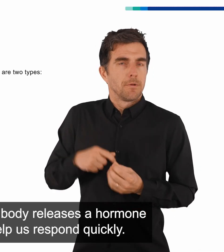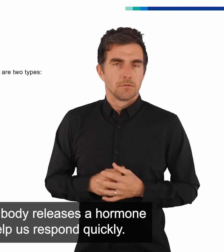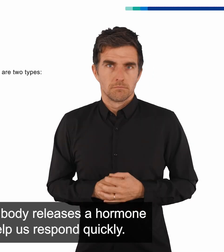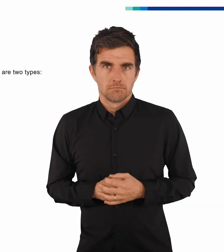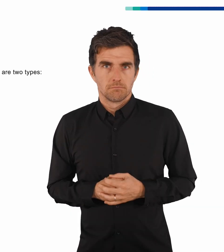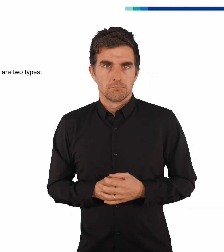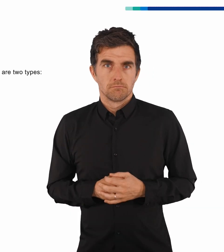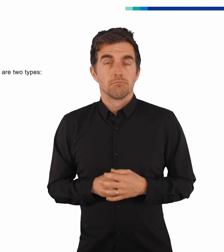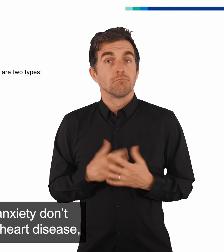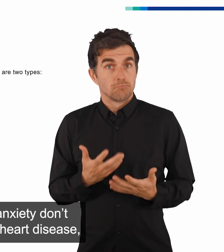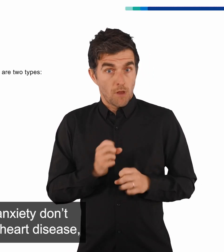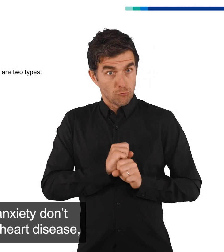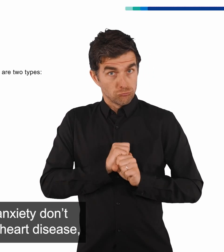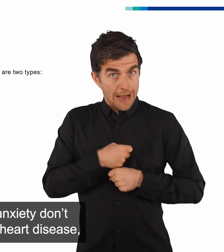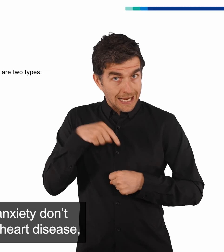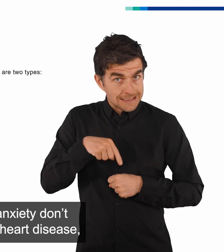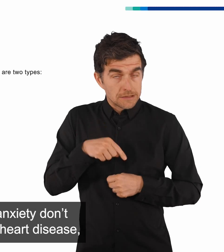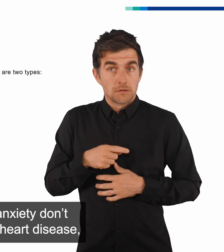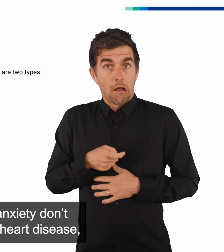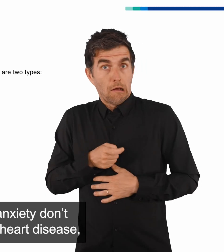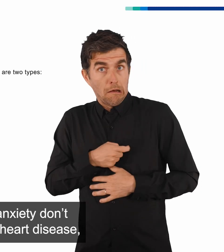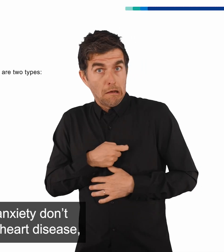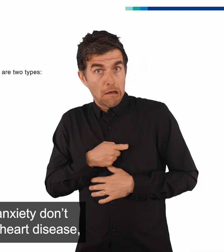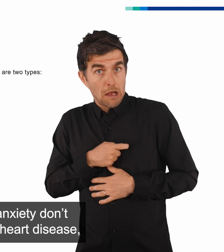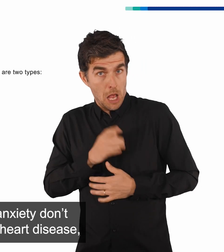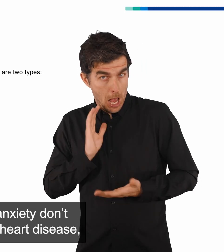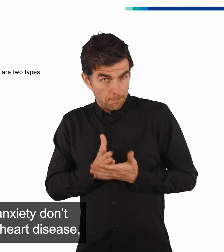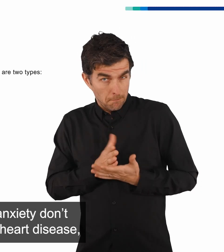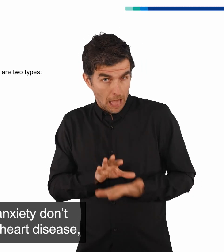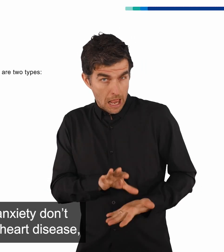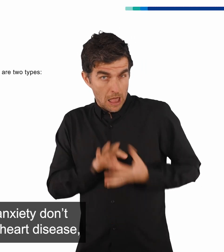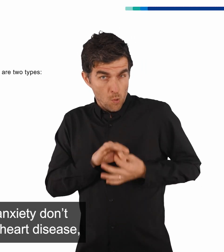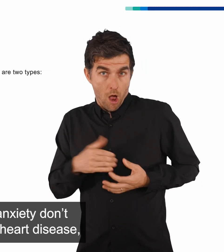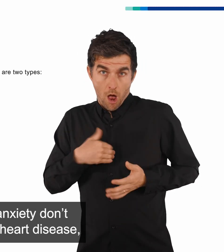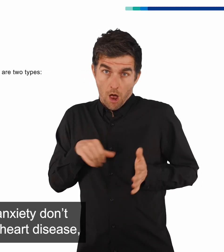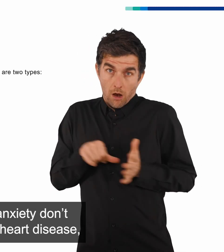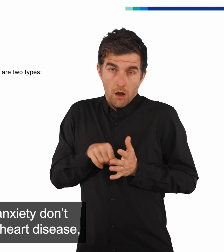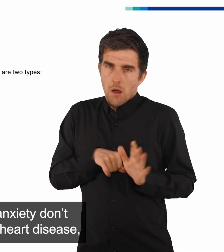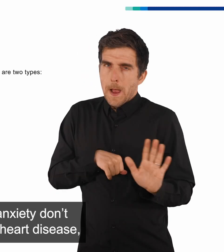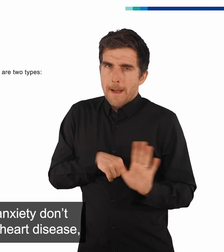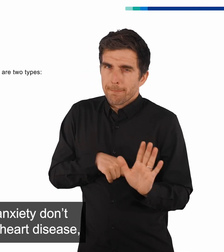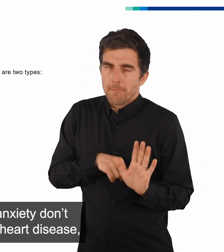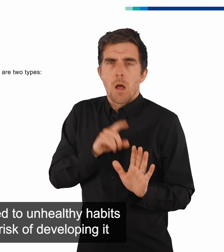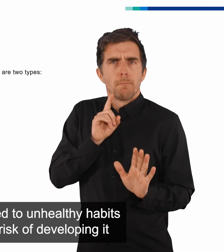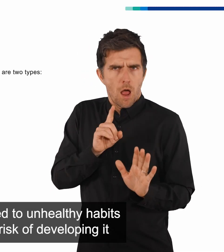Think about ways you can deal with stress in the short and long term at home, at work, and in your relationships.